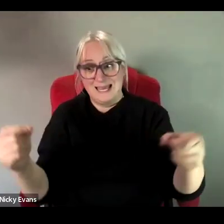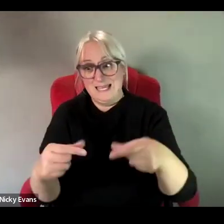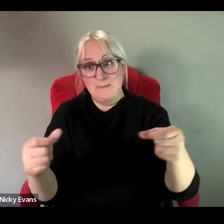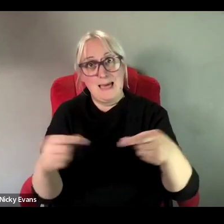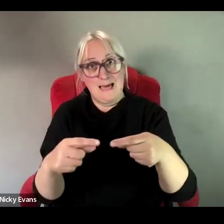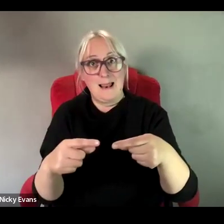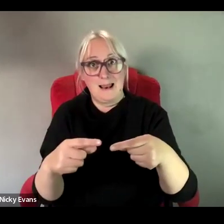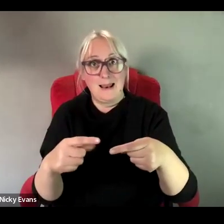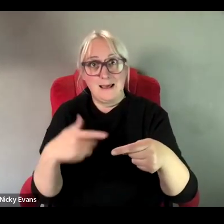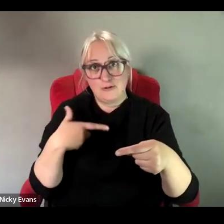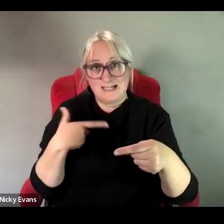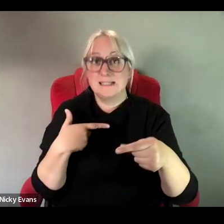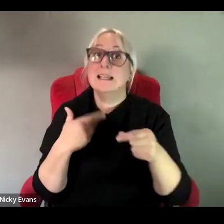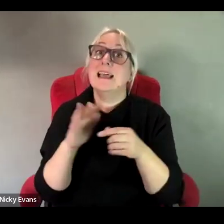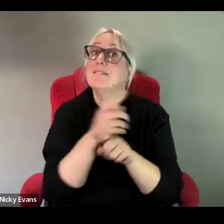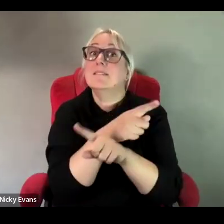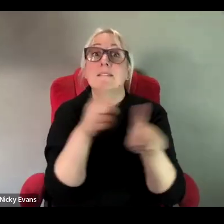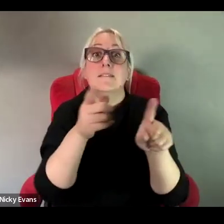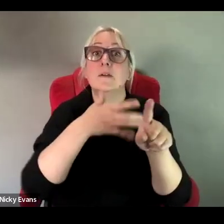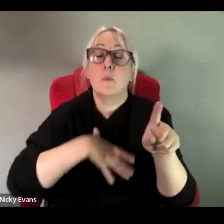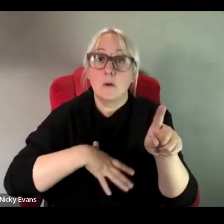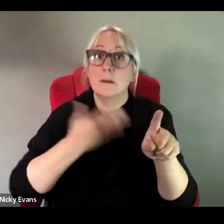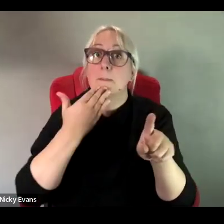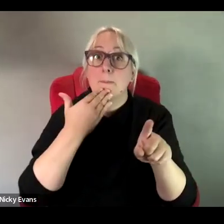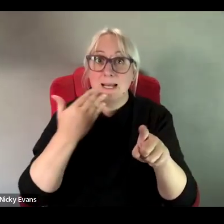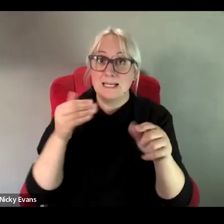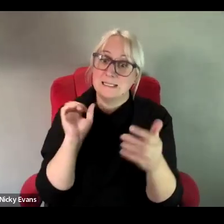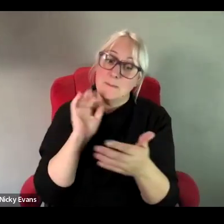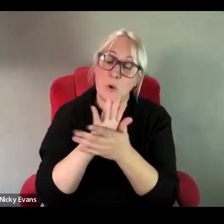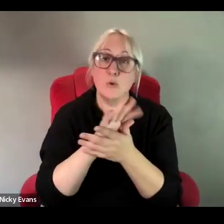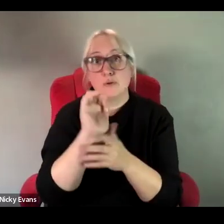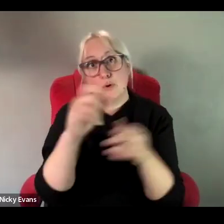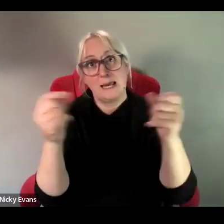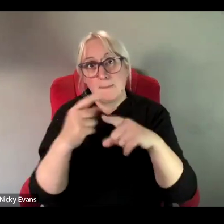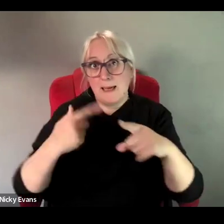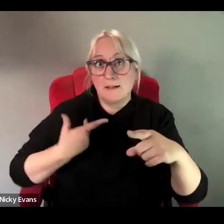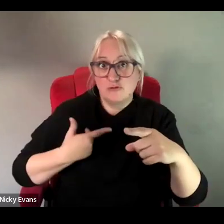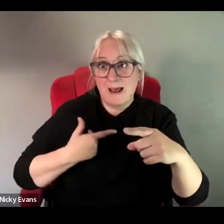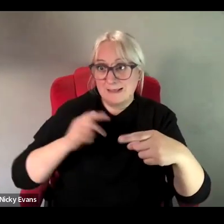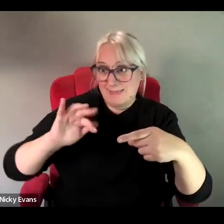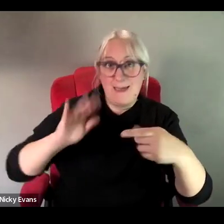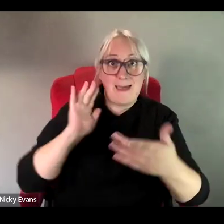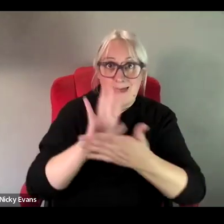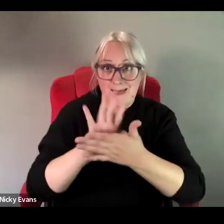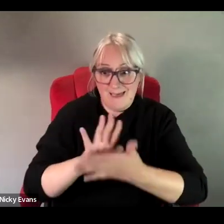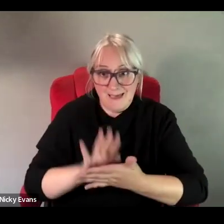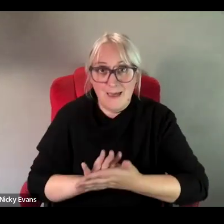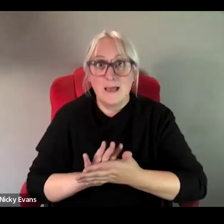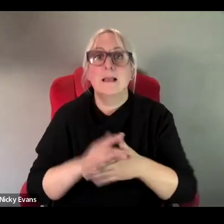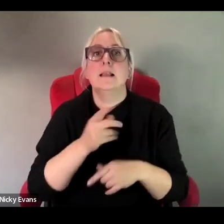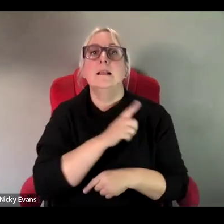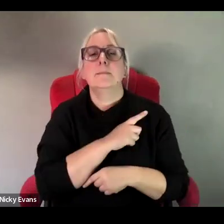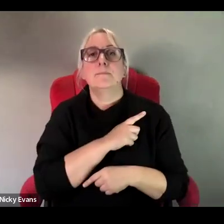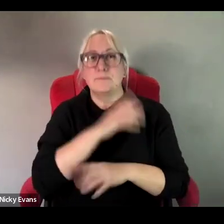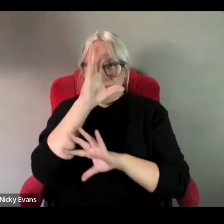the chat. And all of you, if you wish to drop your email in the chat, please do so. This will be up on